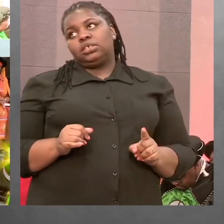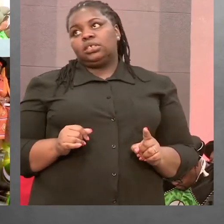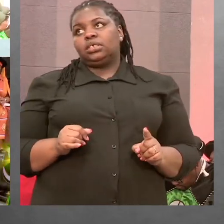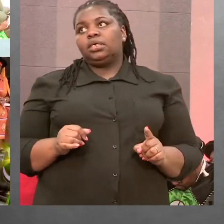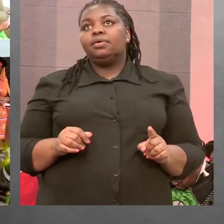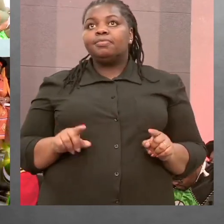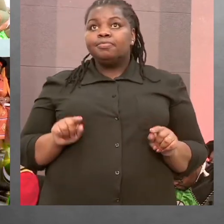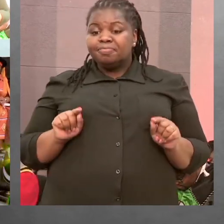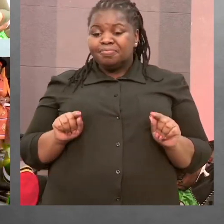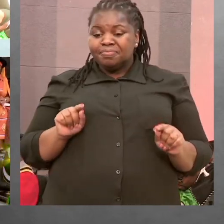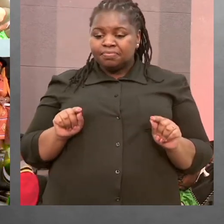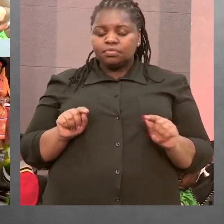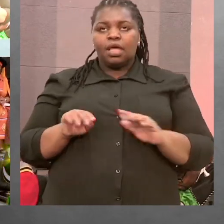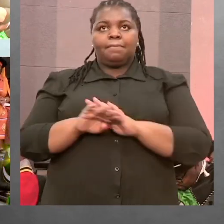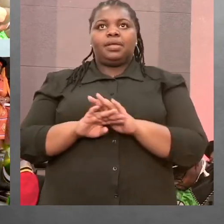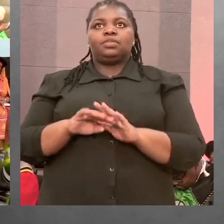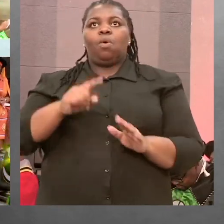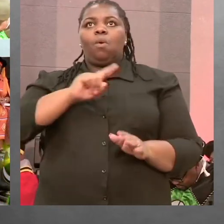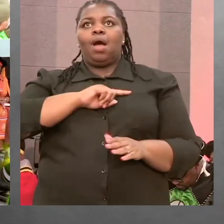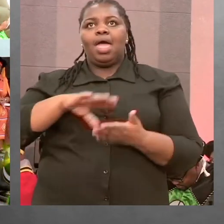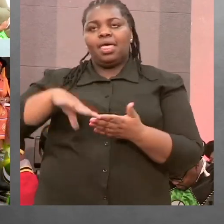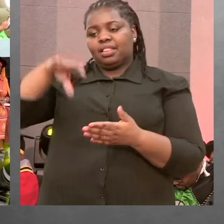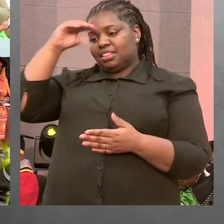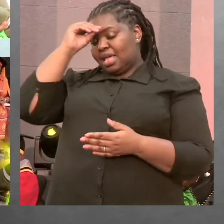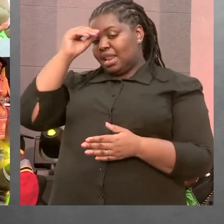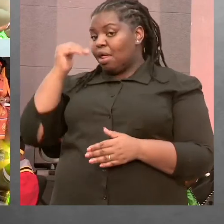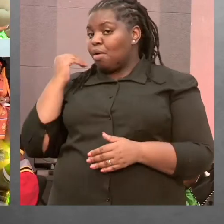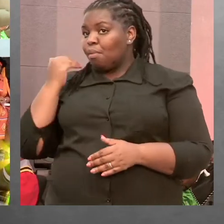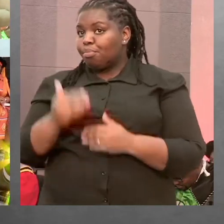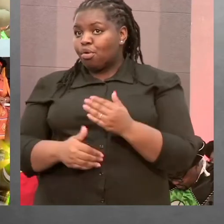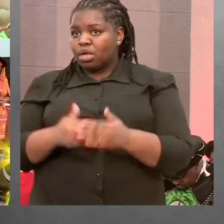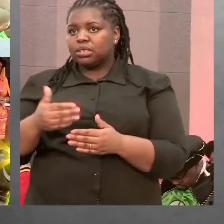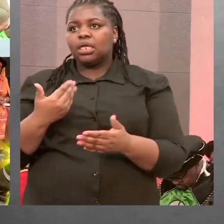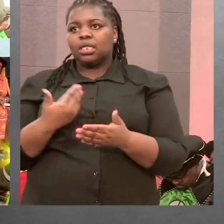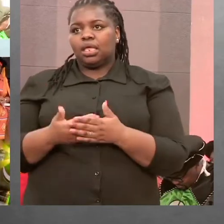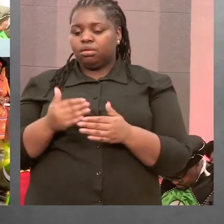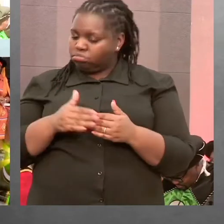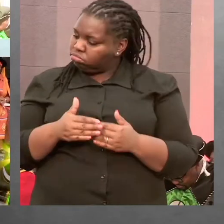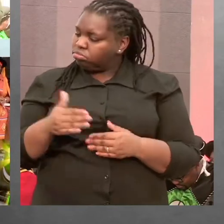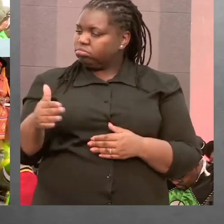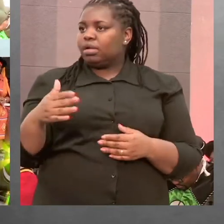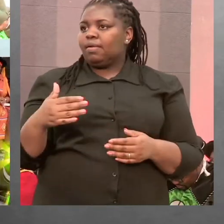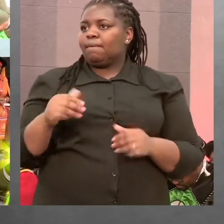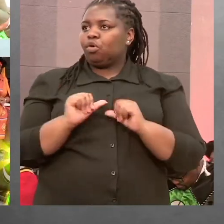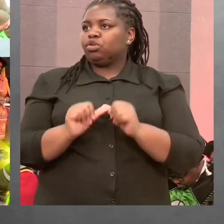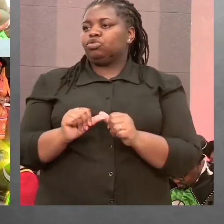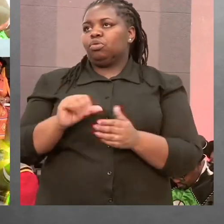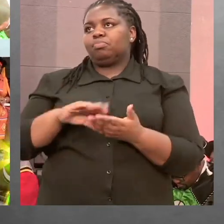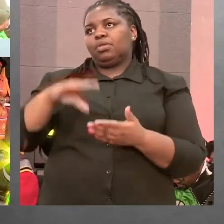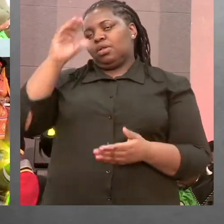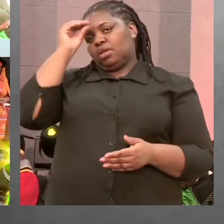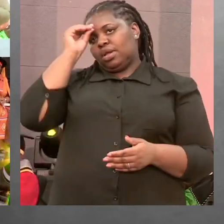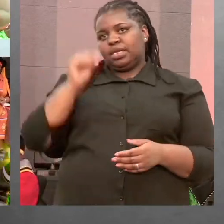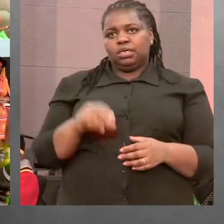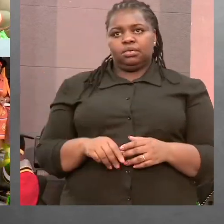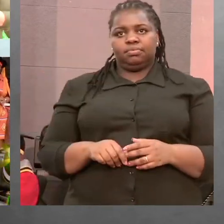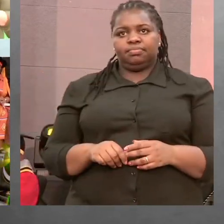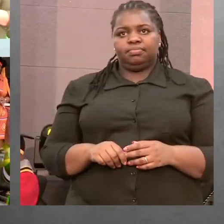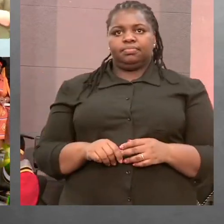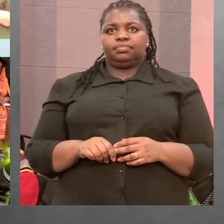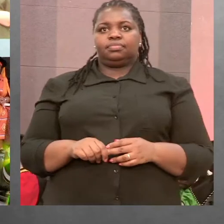that are so basic so that the learning process indeed can be a learning in the true sense of the word.